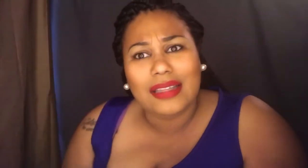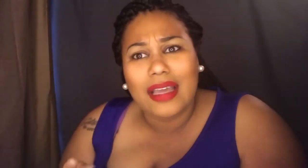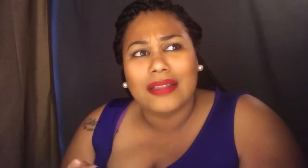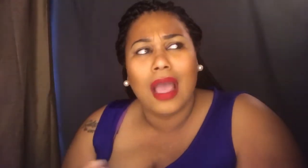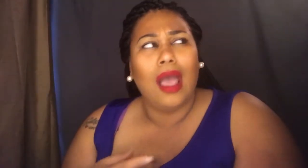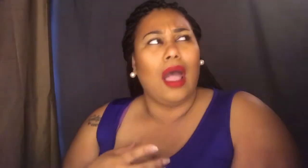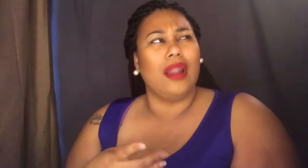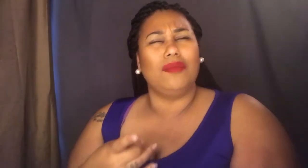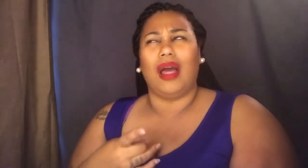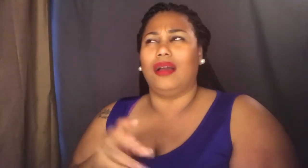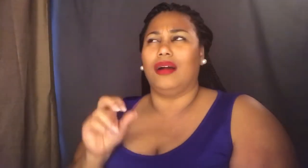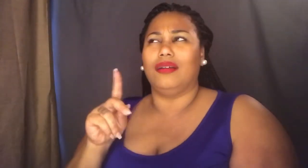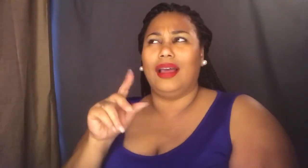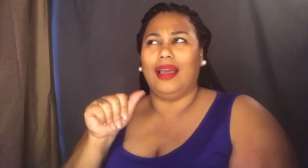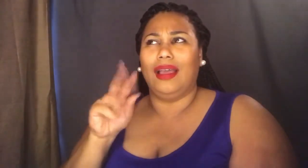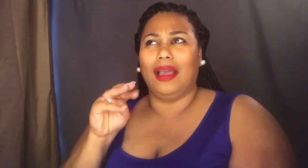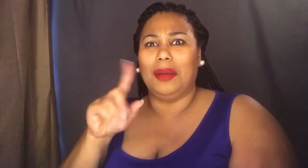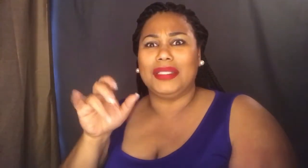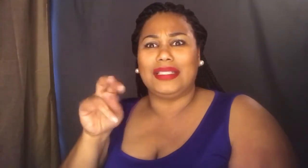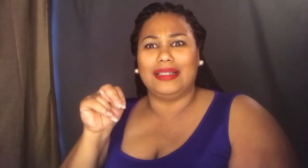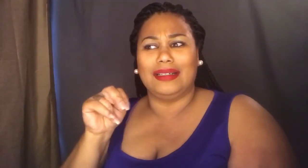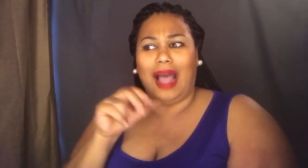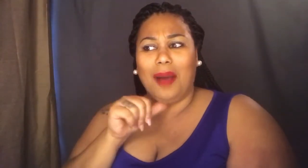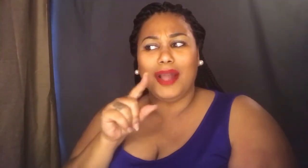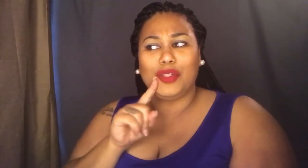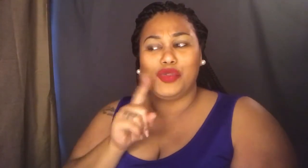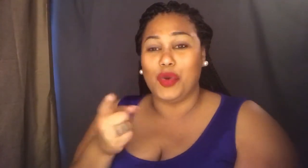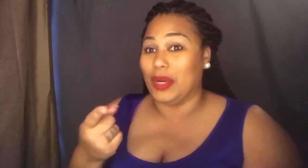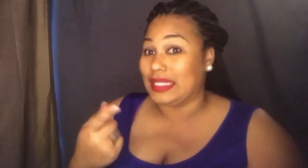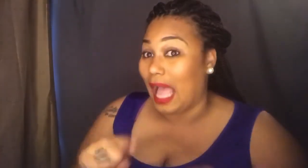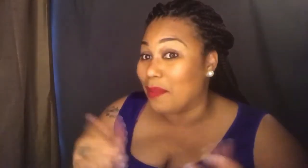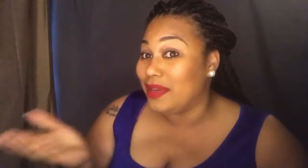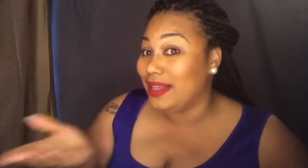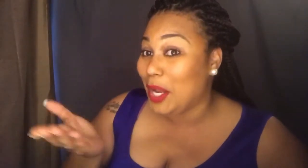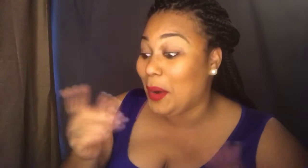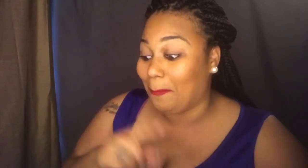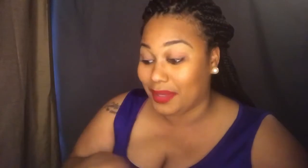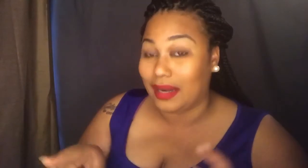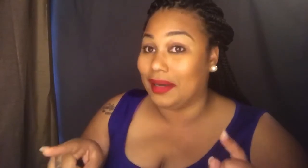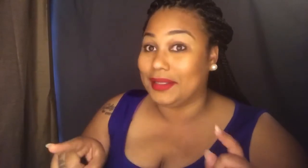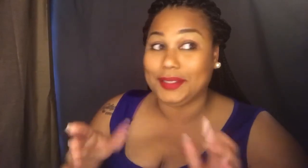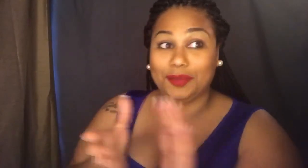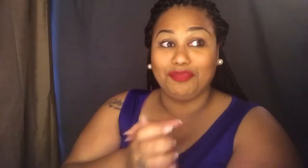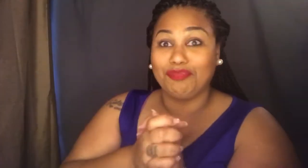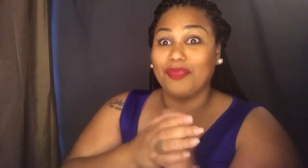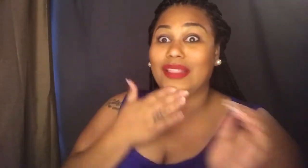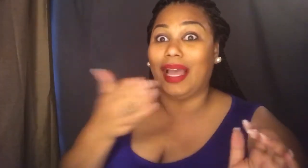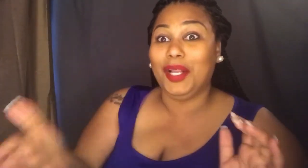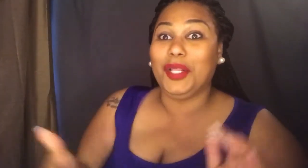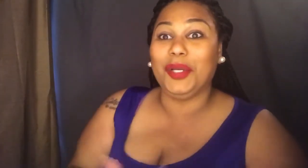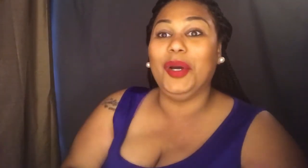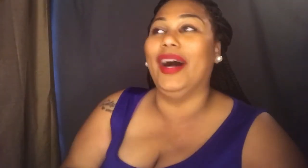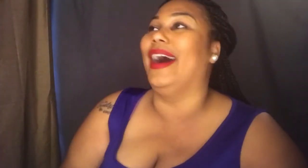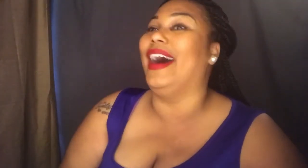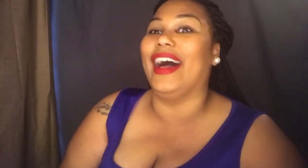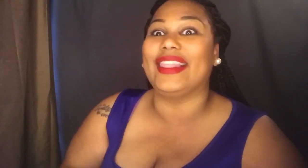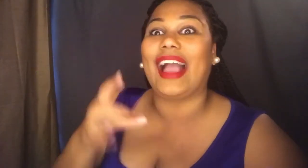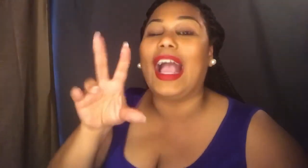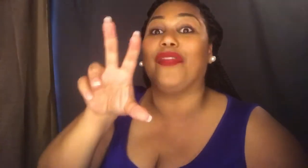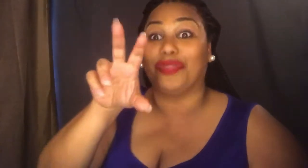$9.99. And I'm like, okay, Amazon, I'm not sure what's happening here, but thank you. Like, I got